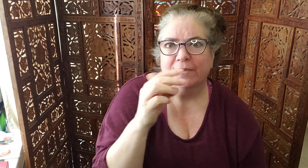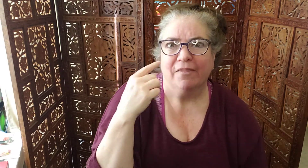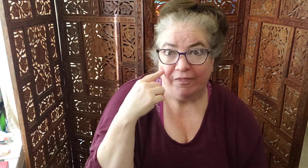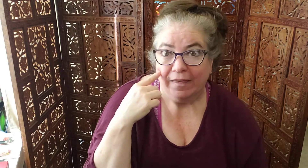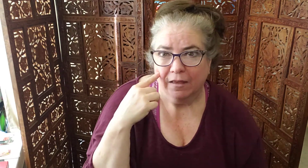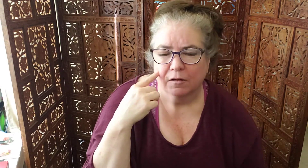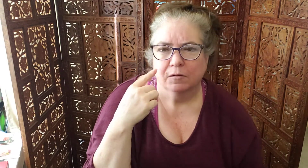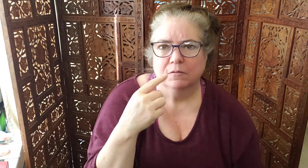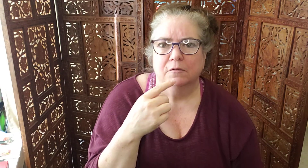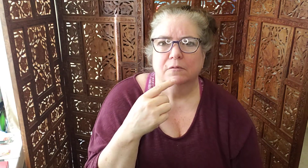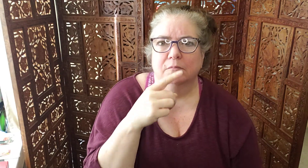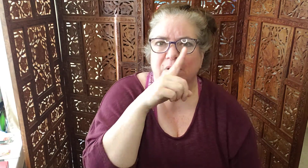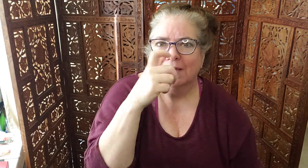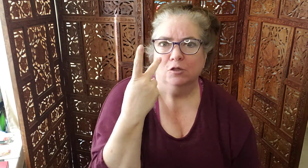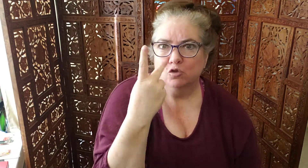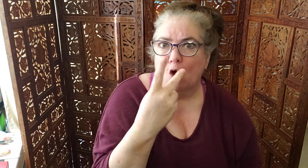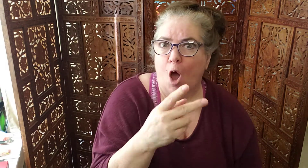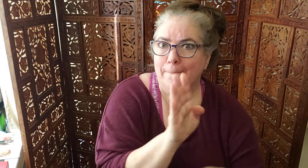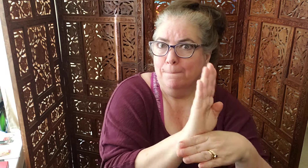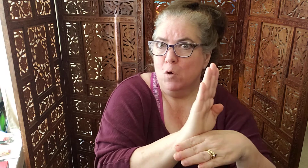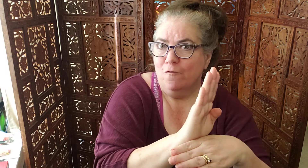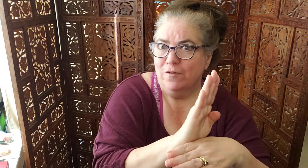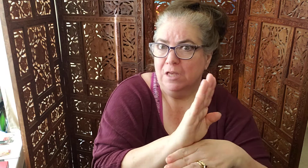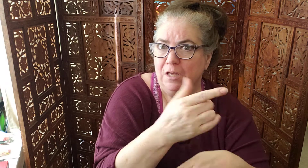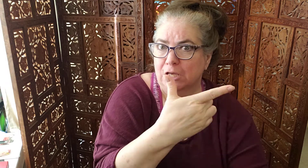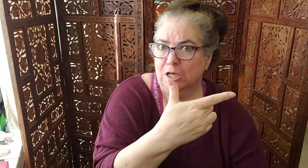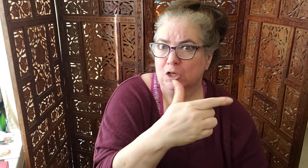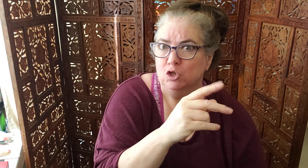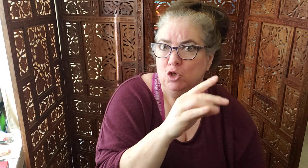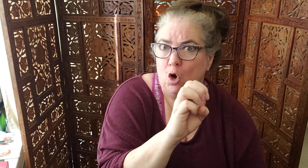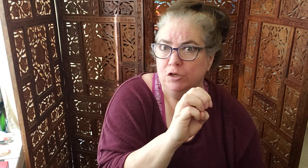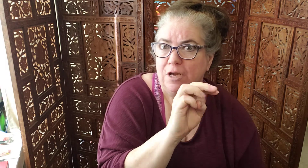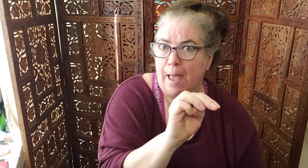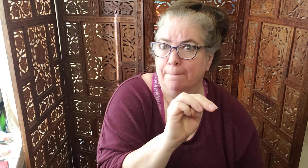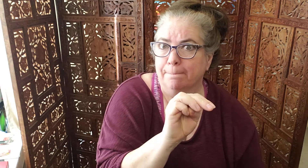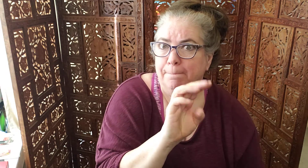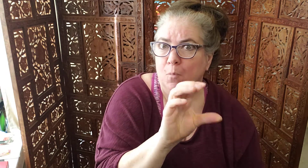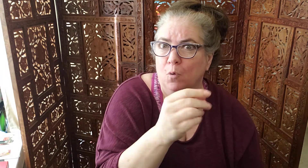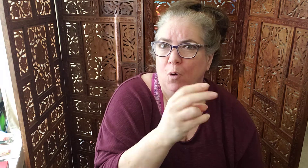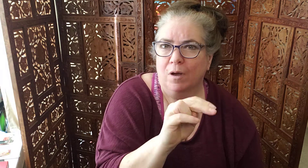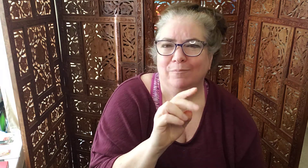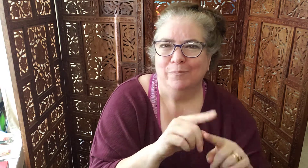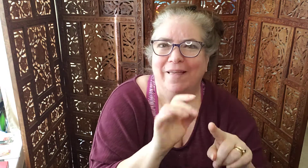The person you're hearing now is George M. Cohan. Check it out. You can look that up.